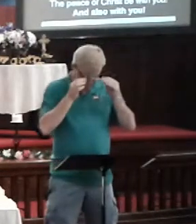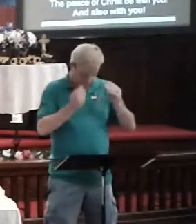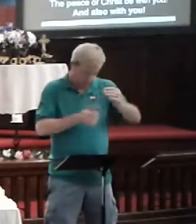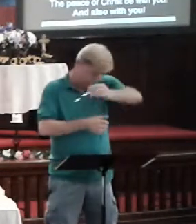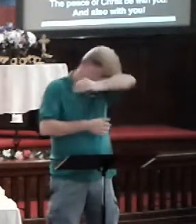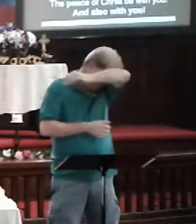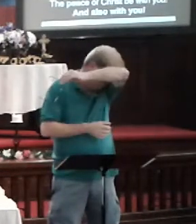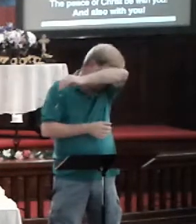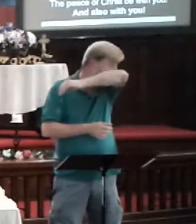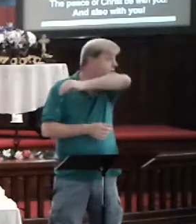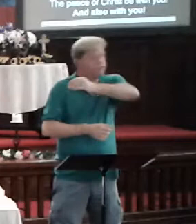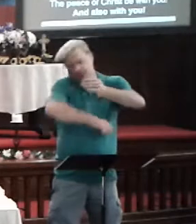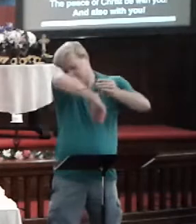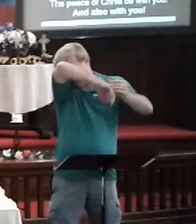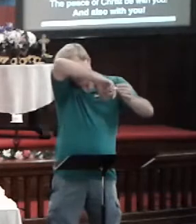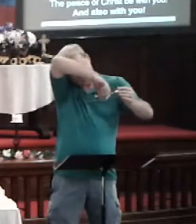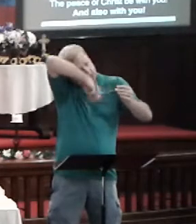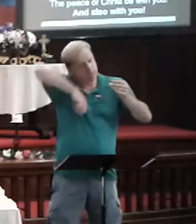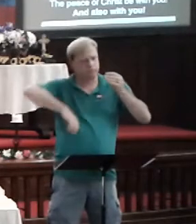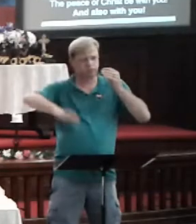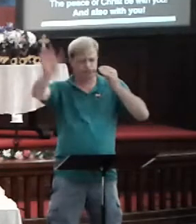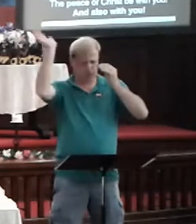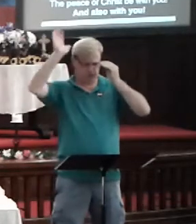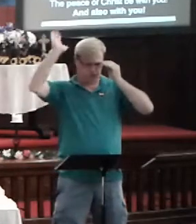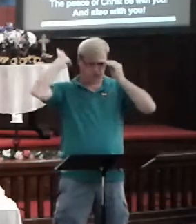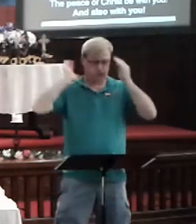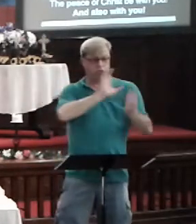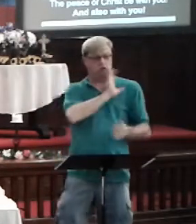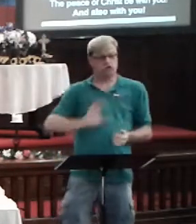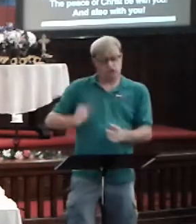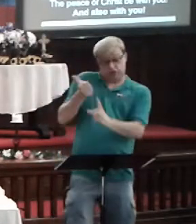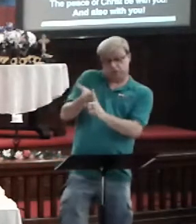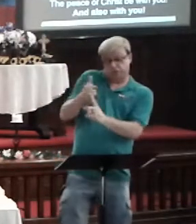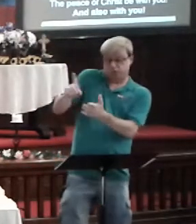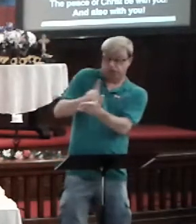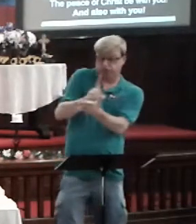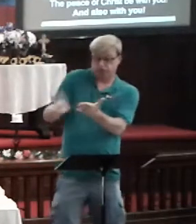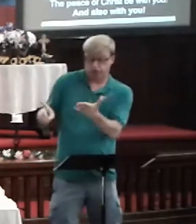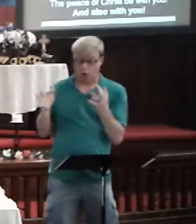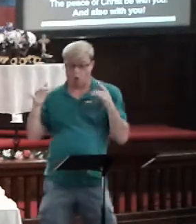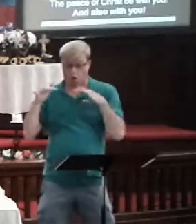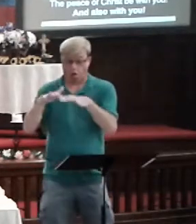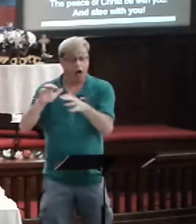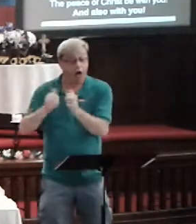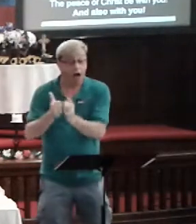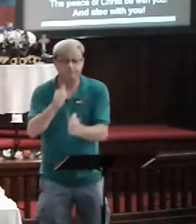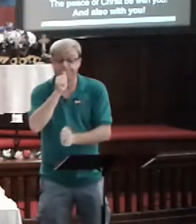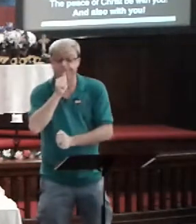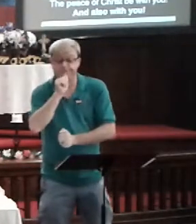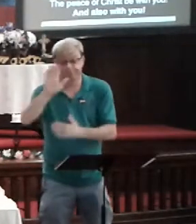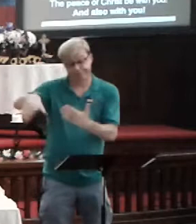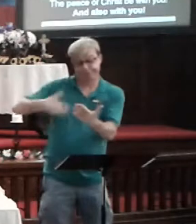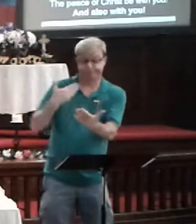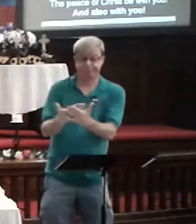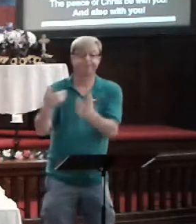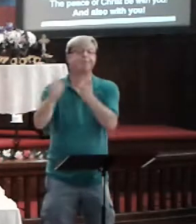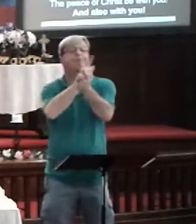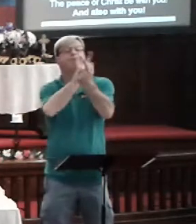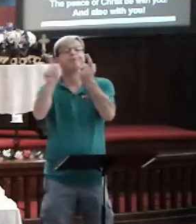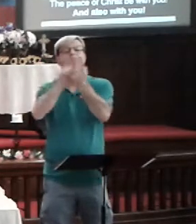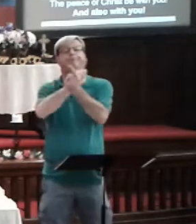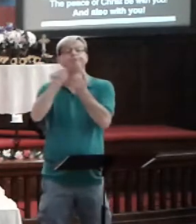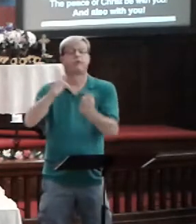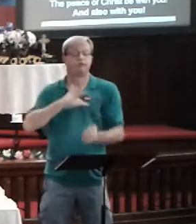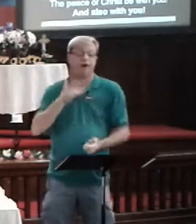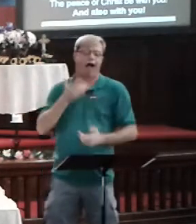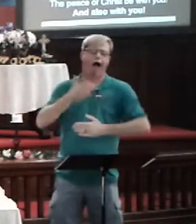In the early days of Christianity, Christians were often persecuted, so they gathered in secret. Once there, they would greet each other, happy to be together in